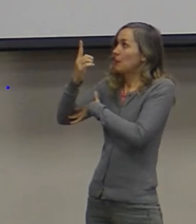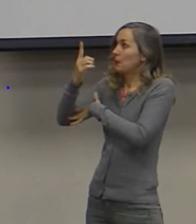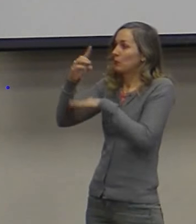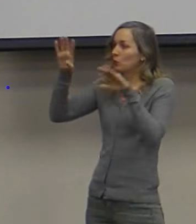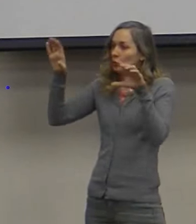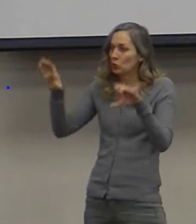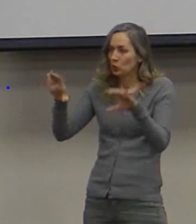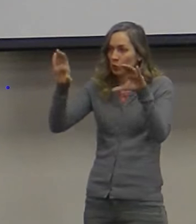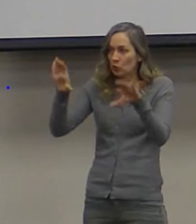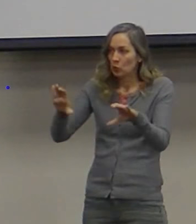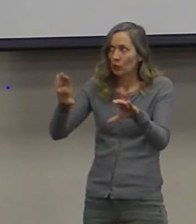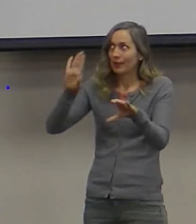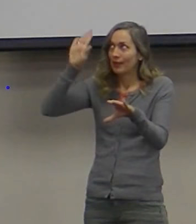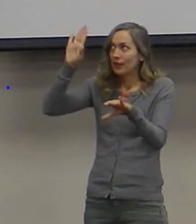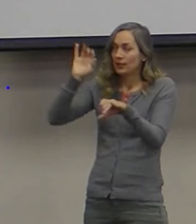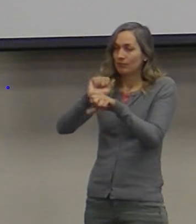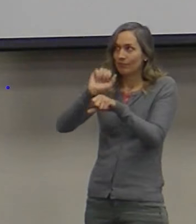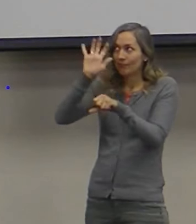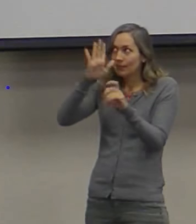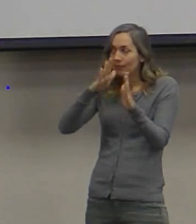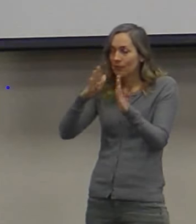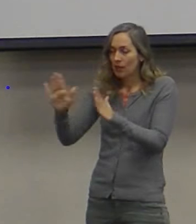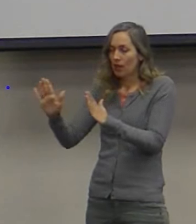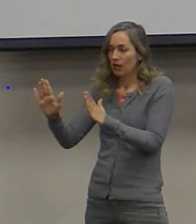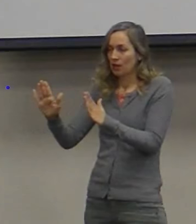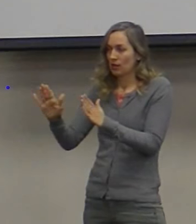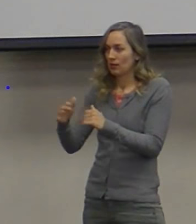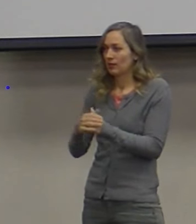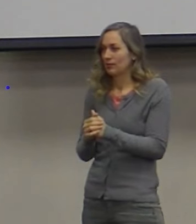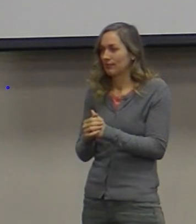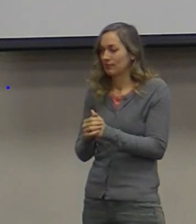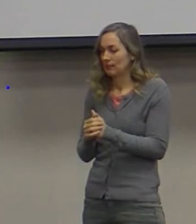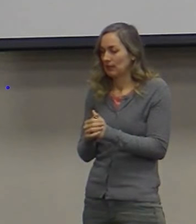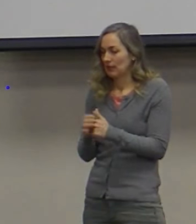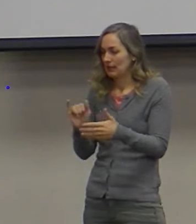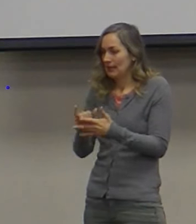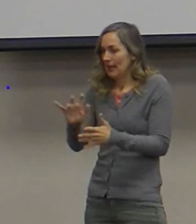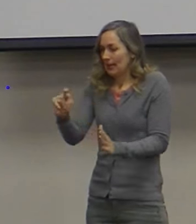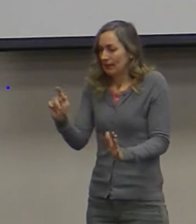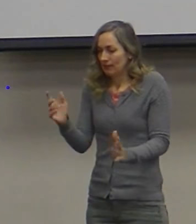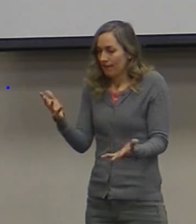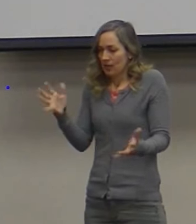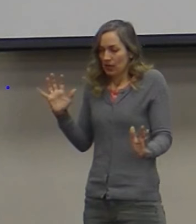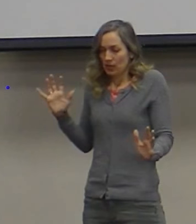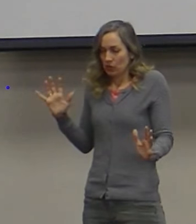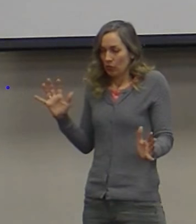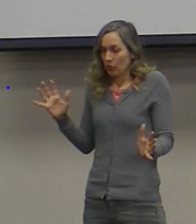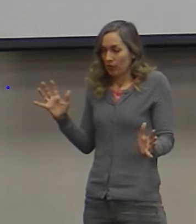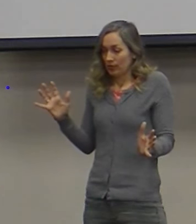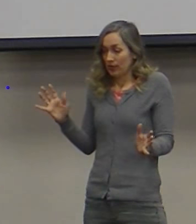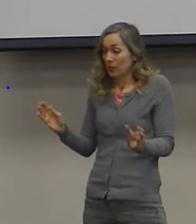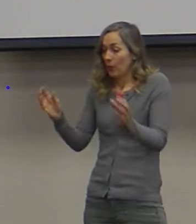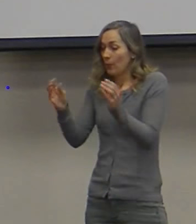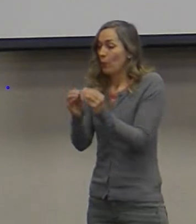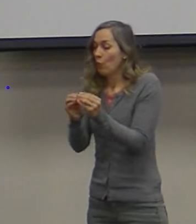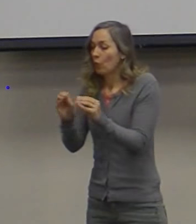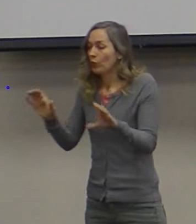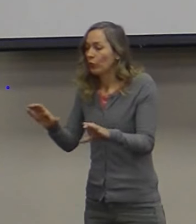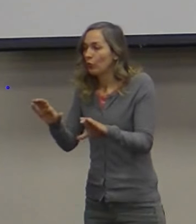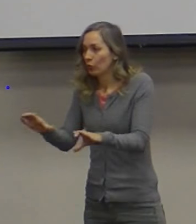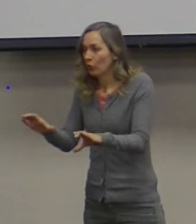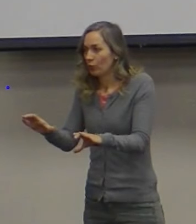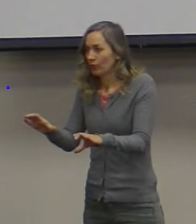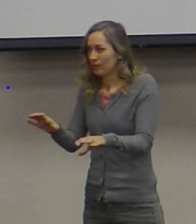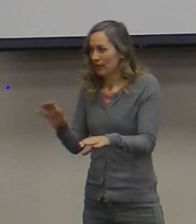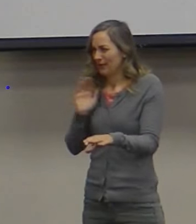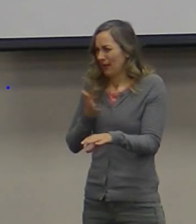do, is that it? Or is there more to it? Does that mean that the work is